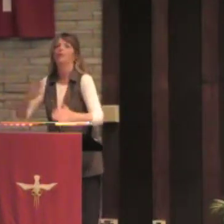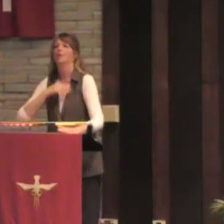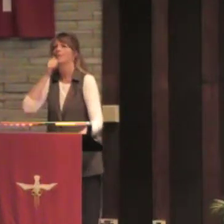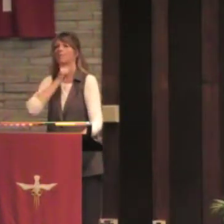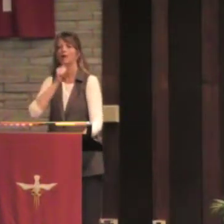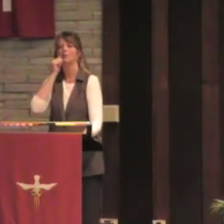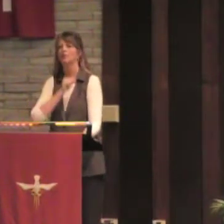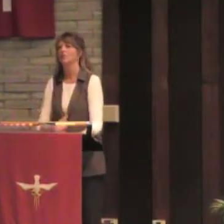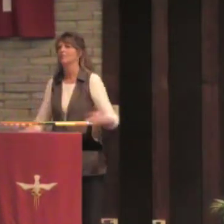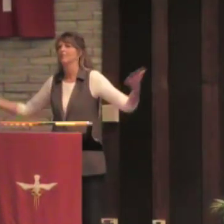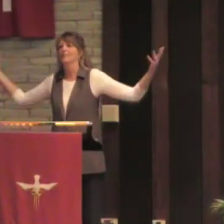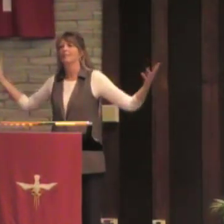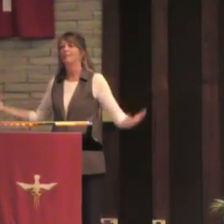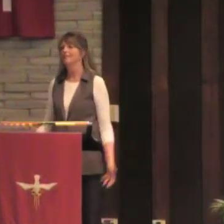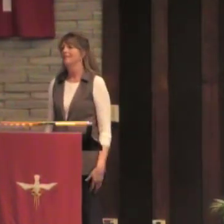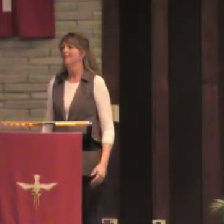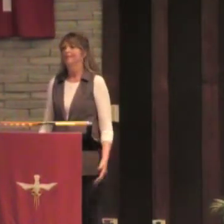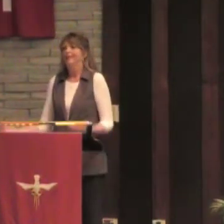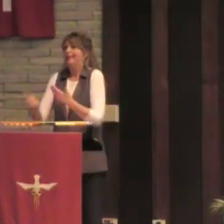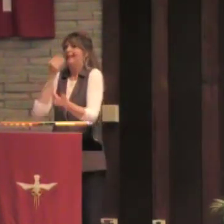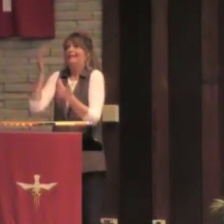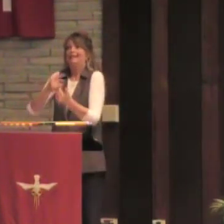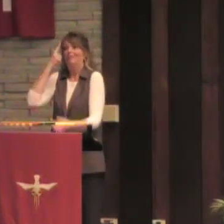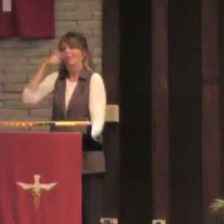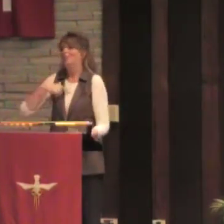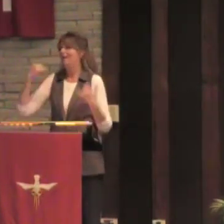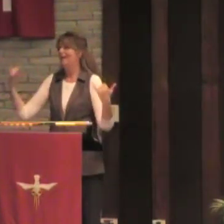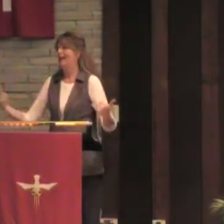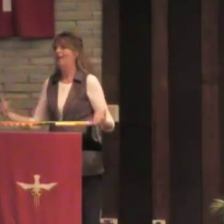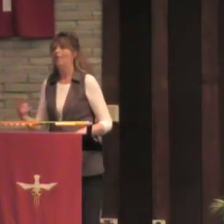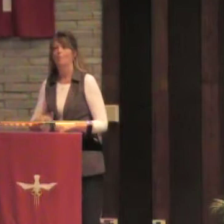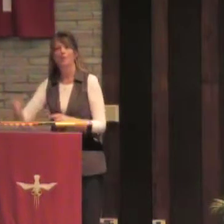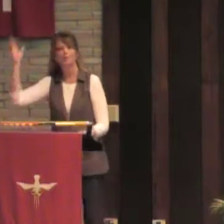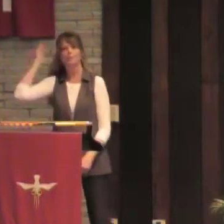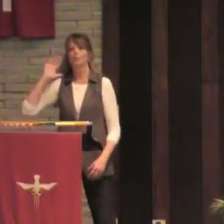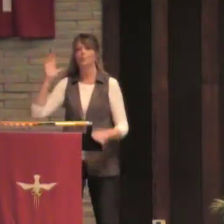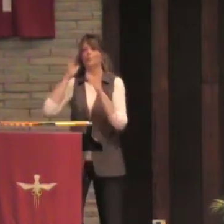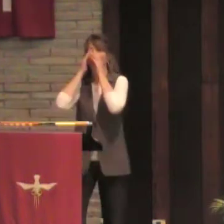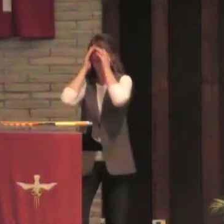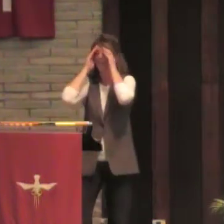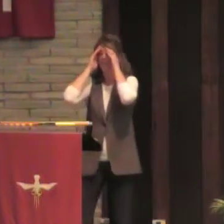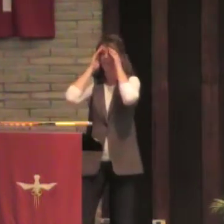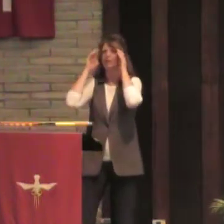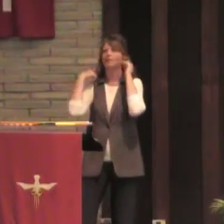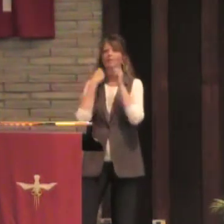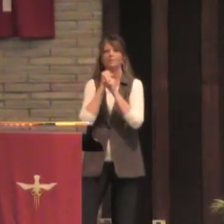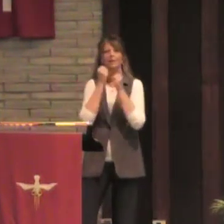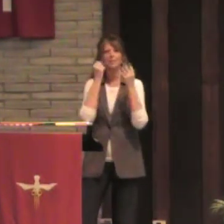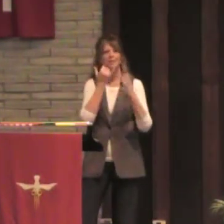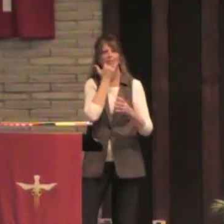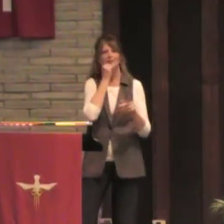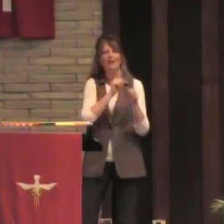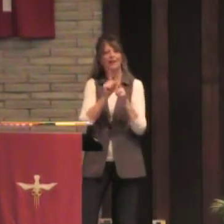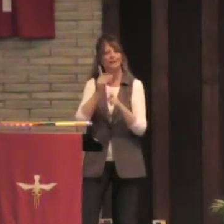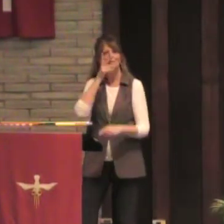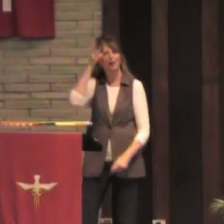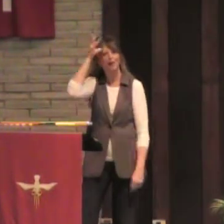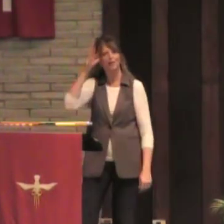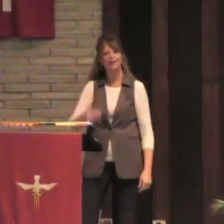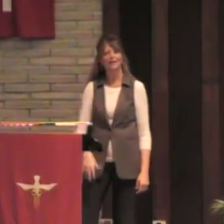You know, with all the children that I had and have adopted, you know, it's easier for me to have patience now,